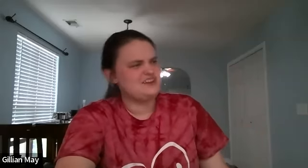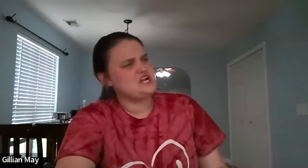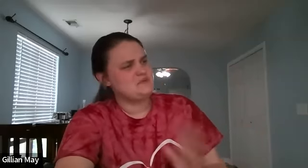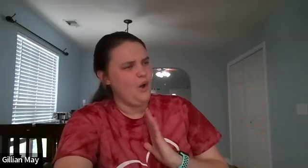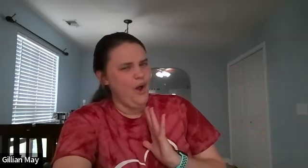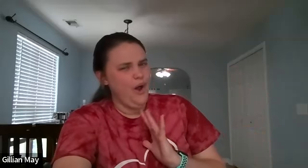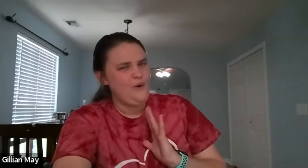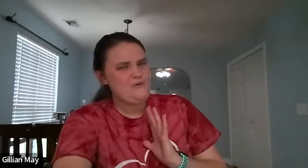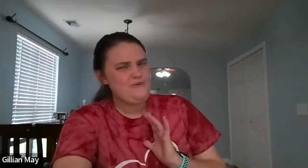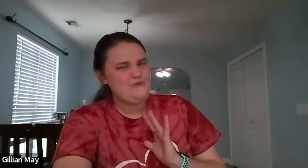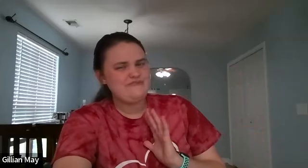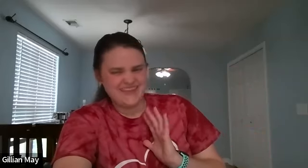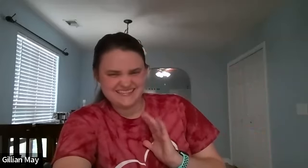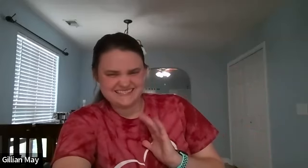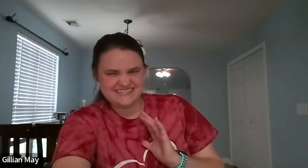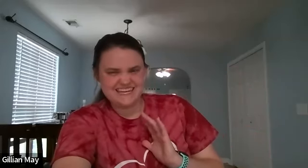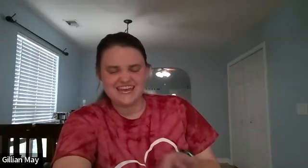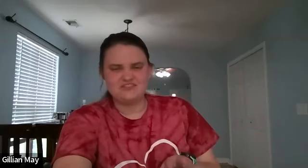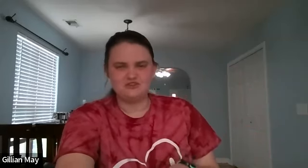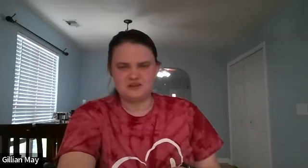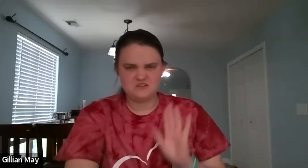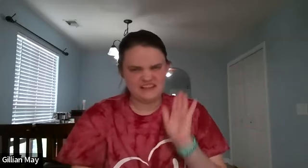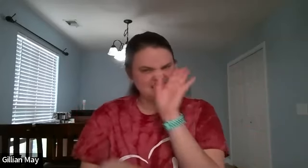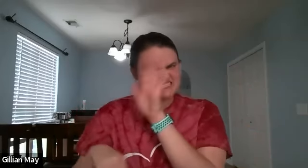look at them and go, ooh, fancy. And they'll look at me like,